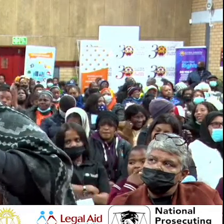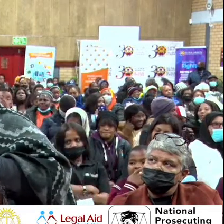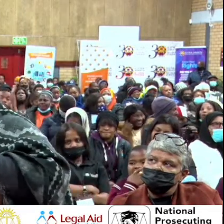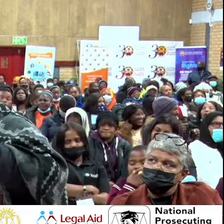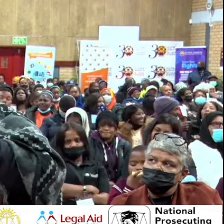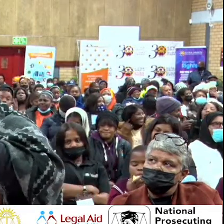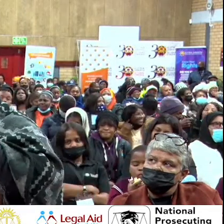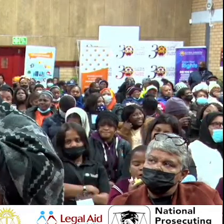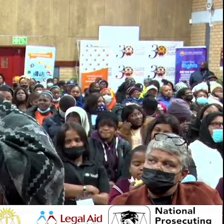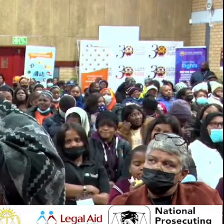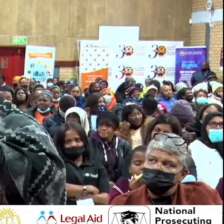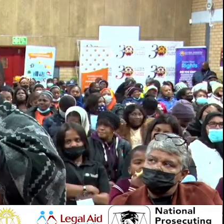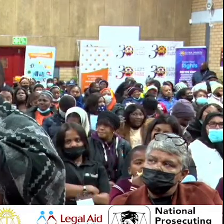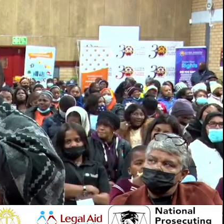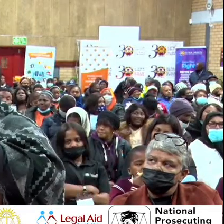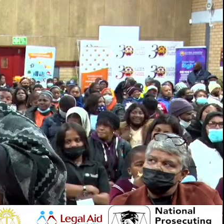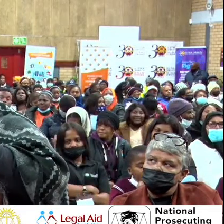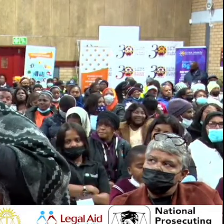And also,